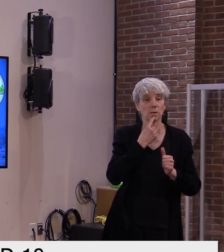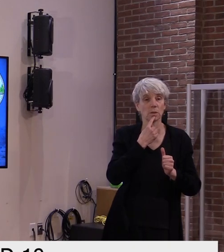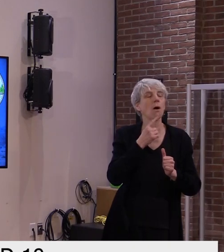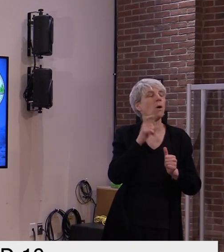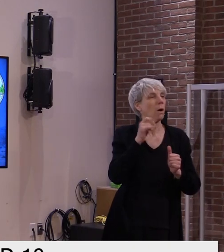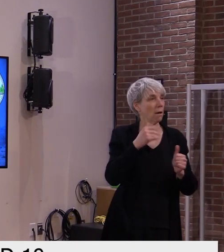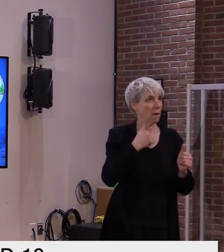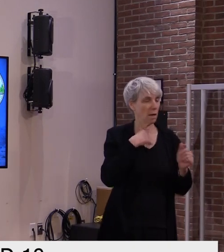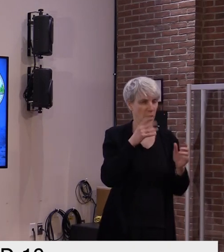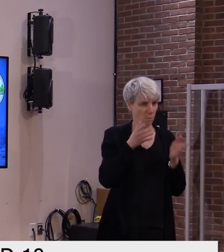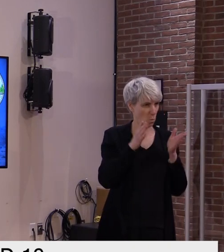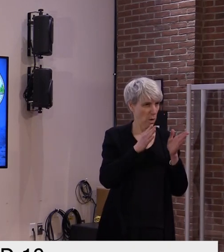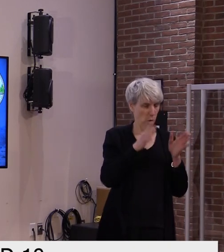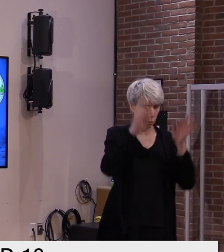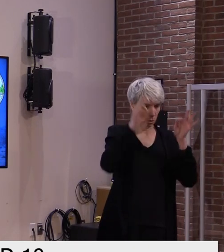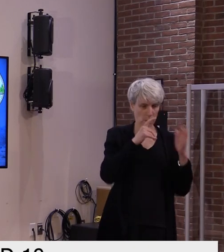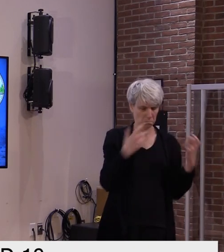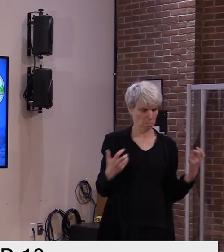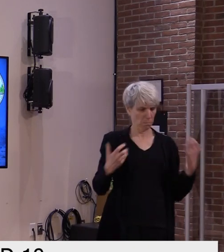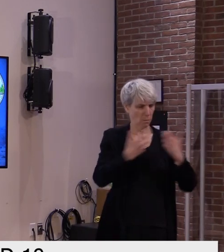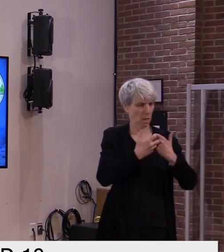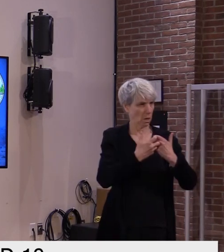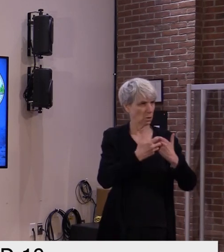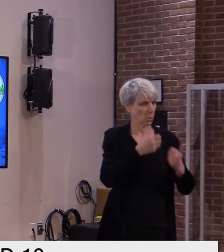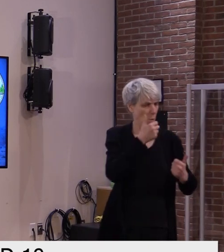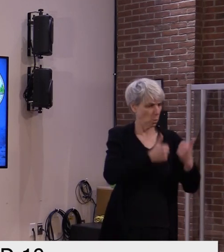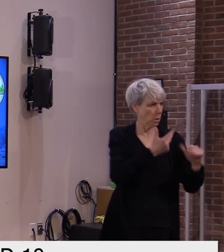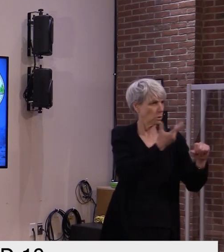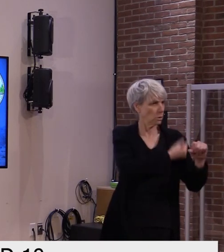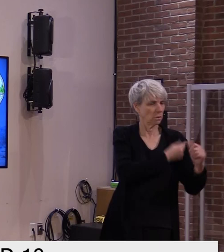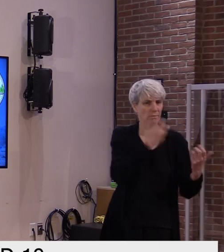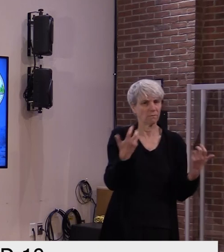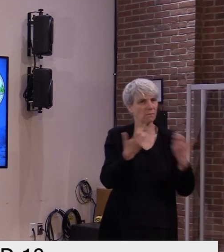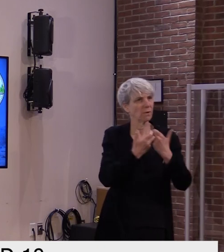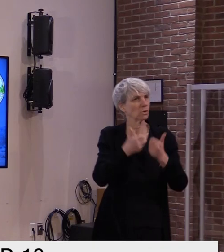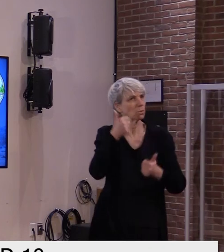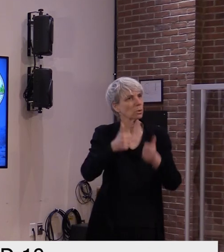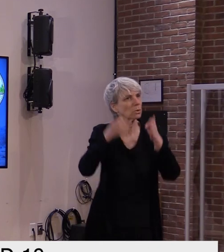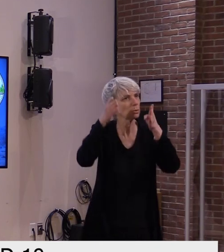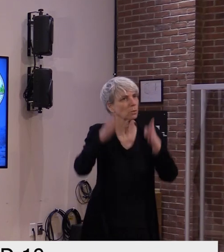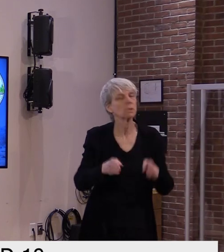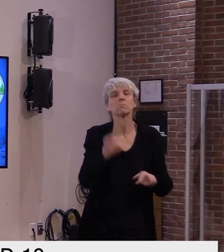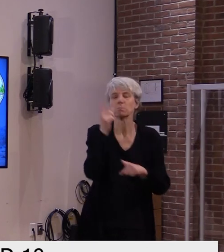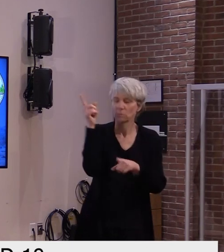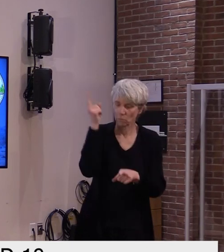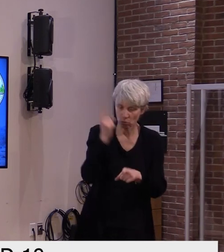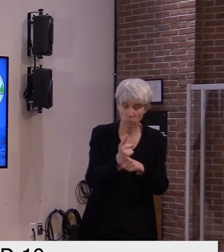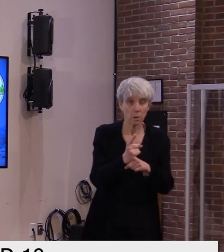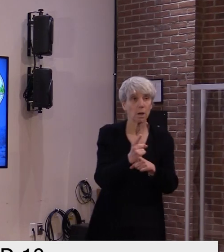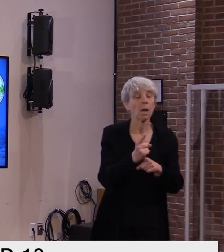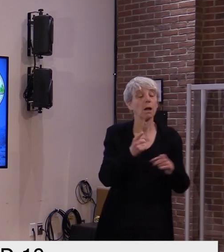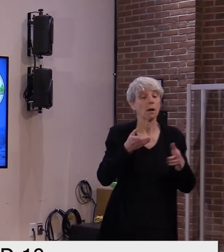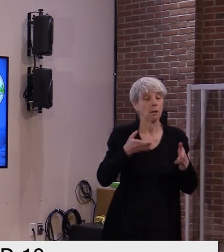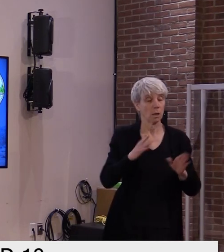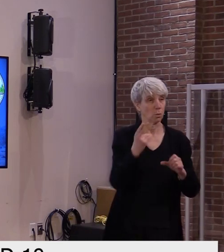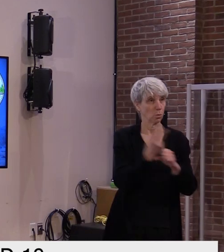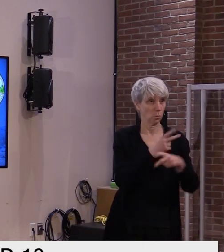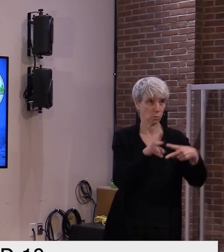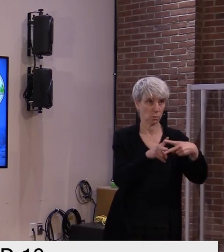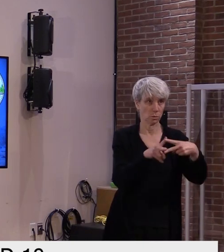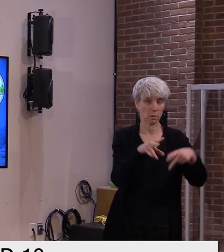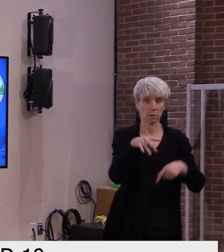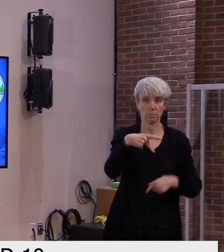matched accordingly. Yeah, so... So the two vaccines that are available are, of course, the Pfizer and the Moderna.